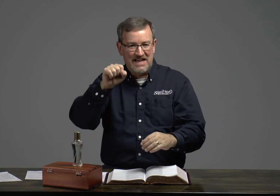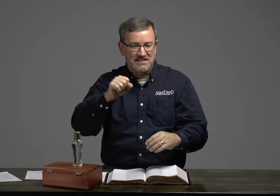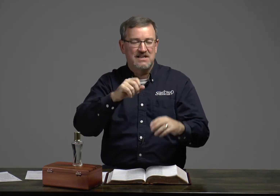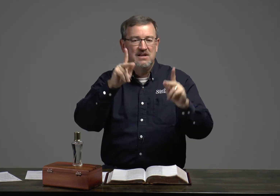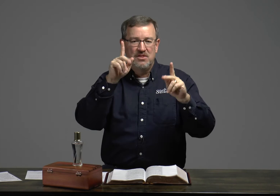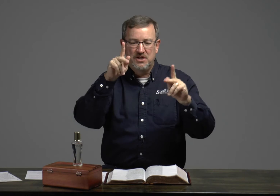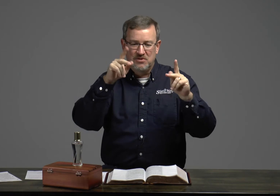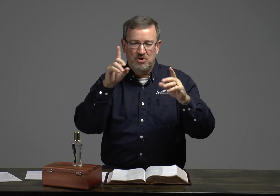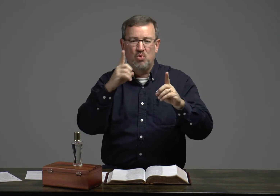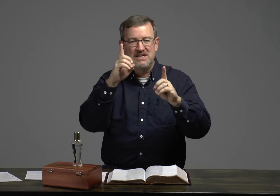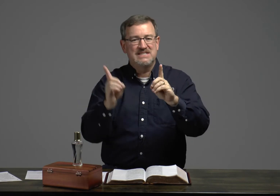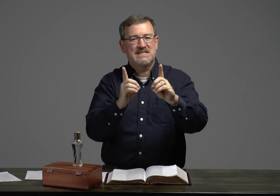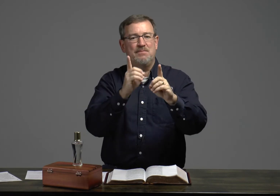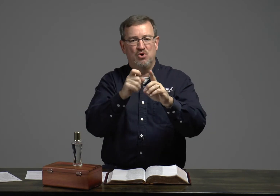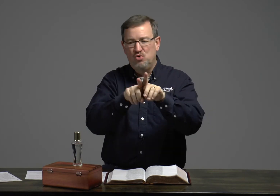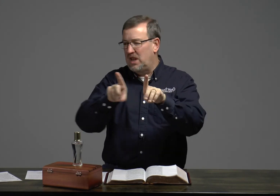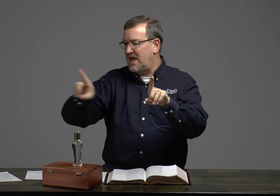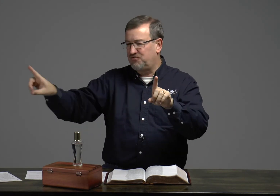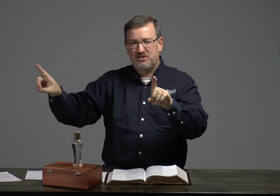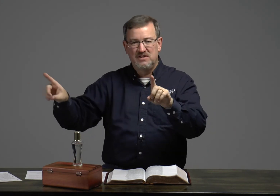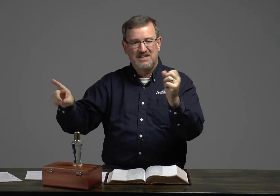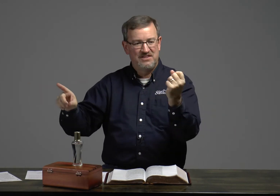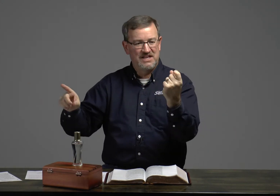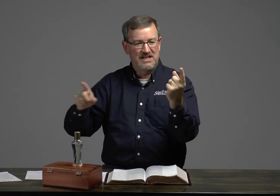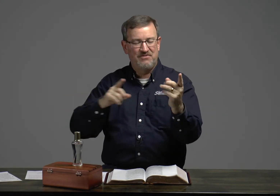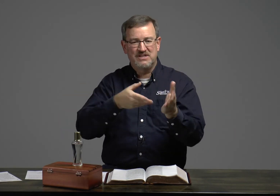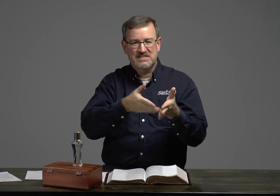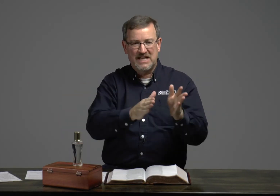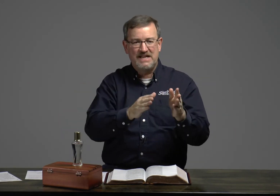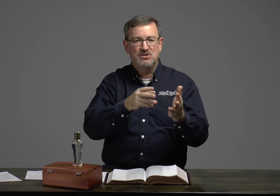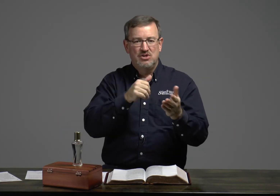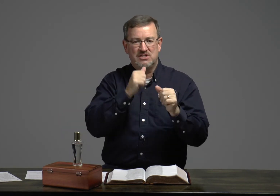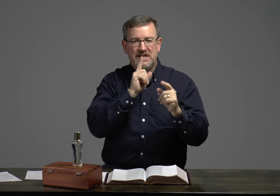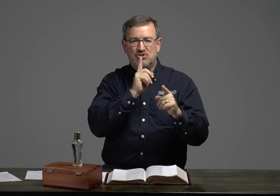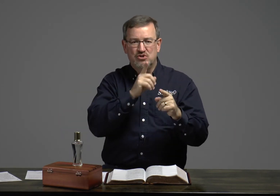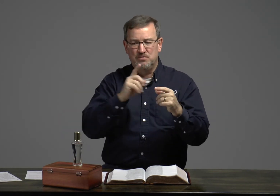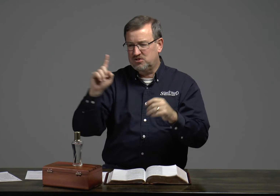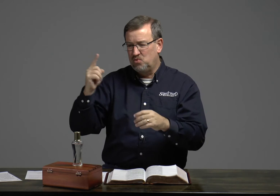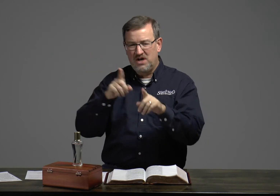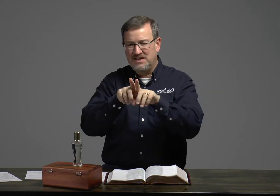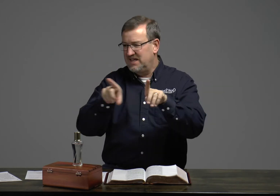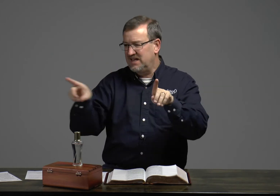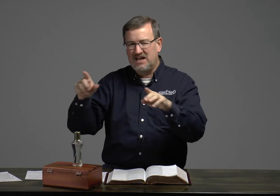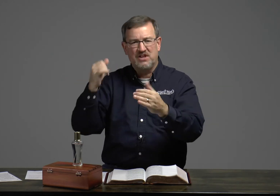yes, the one disciple who left, the 11 stayed true, but the one he left and he